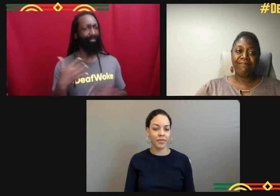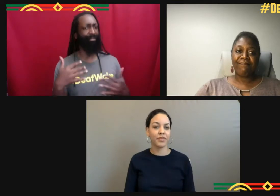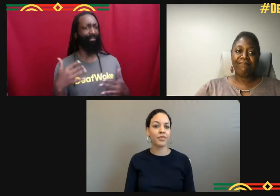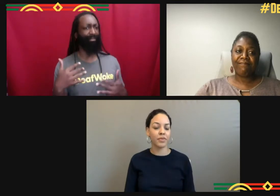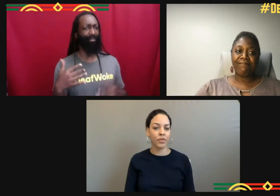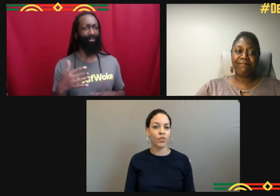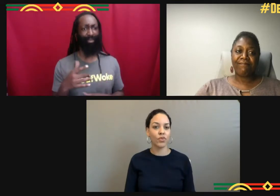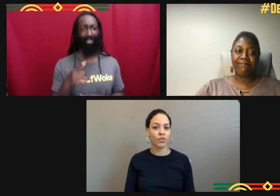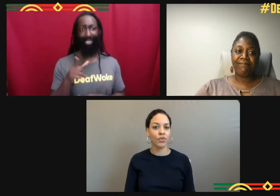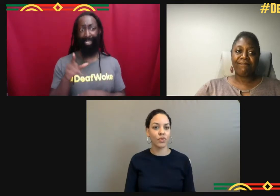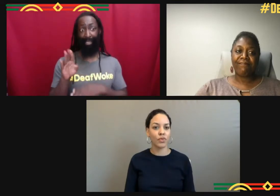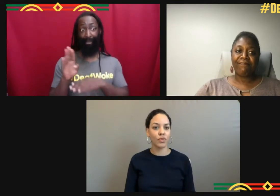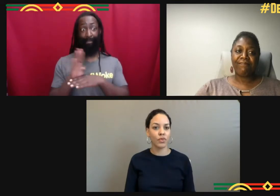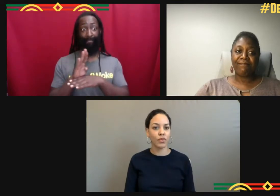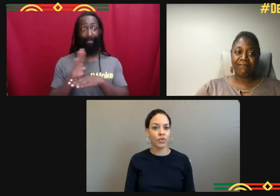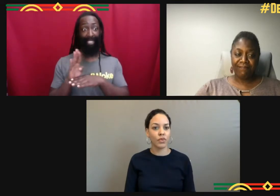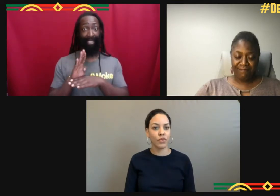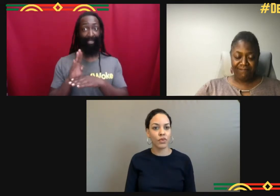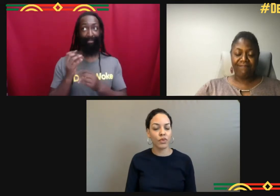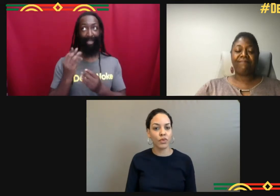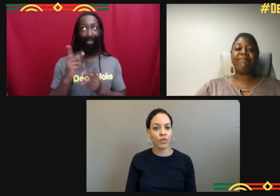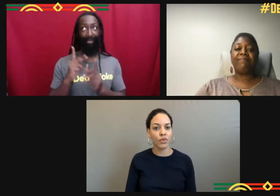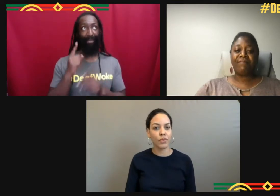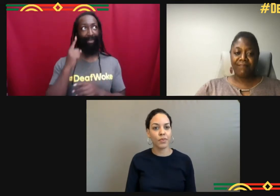Yes, evolving, learning.